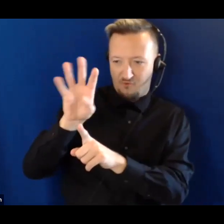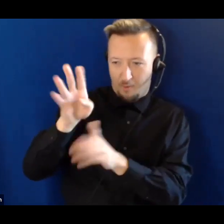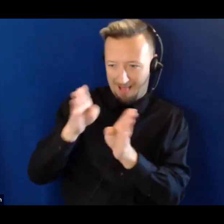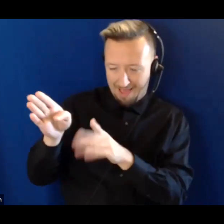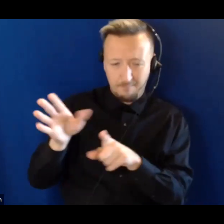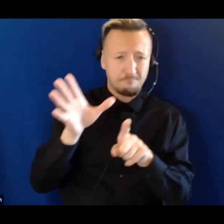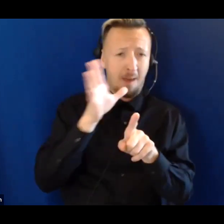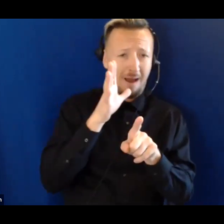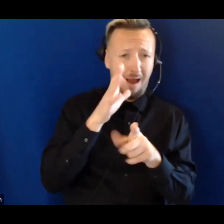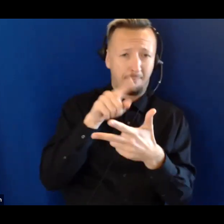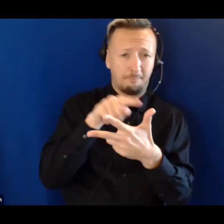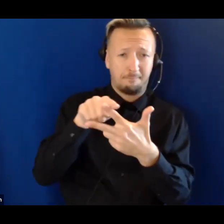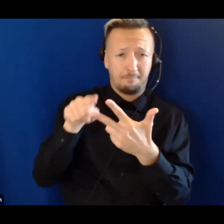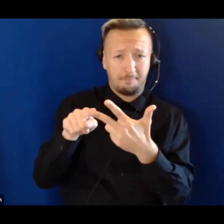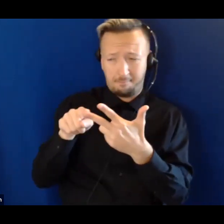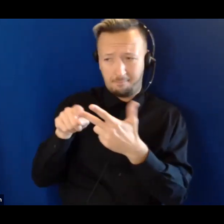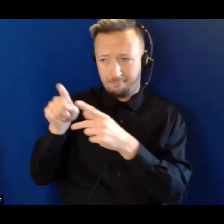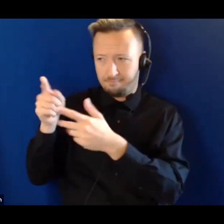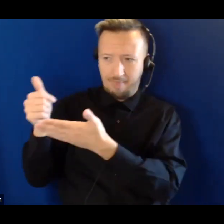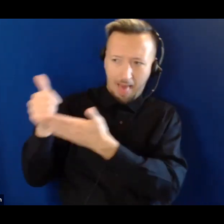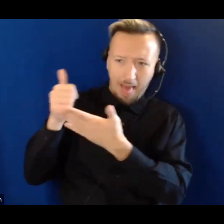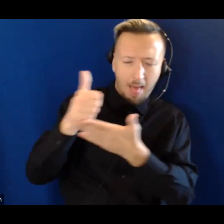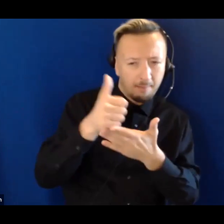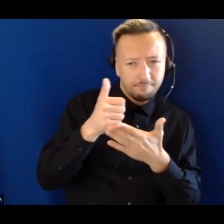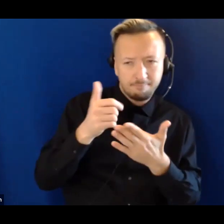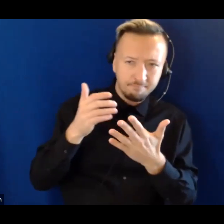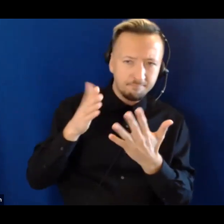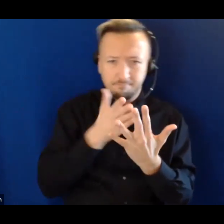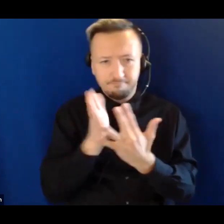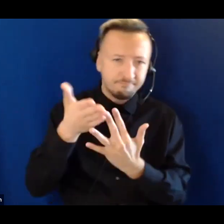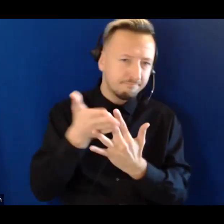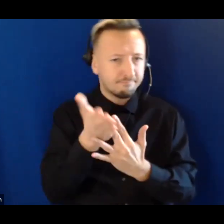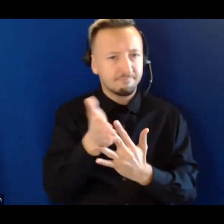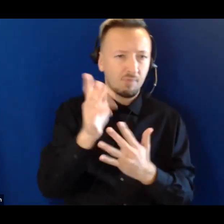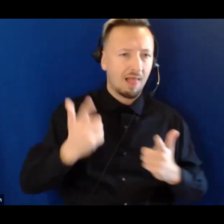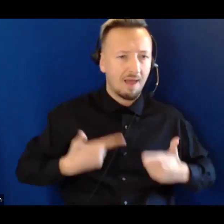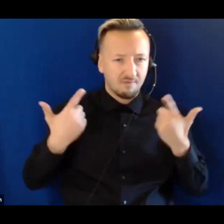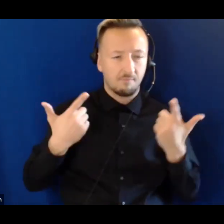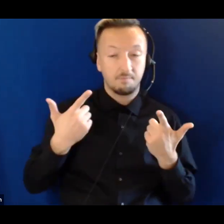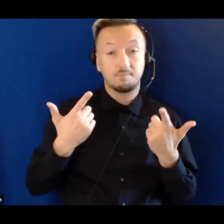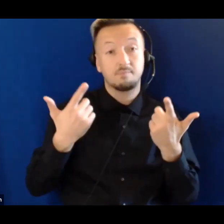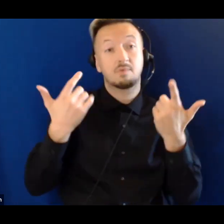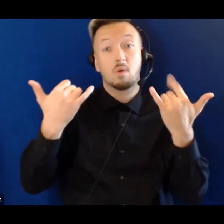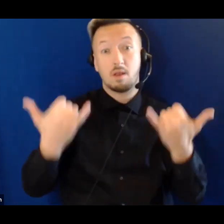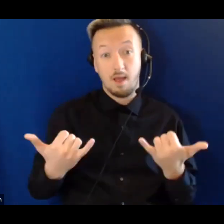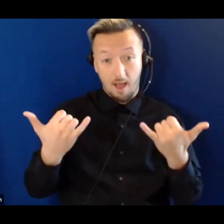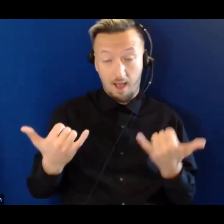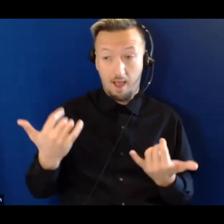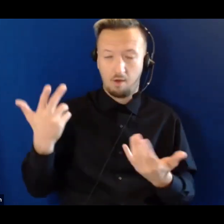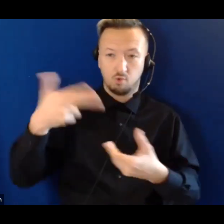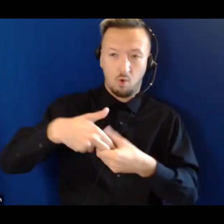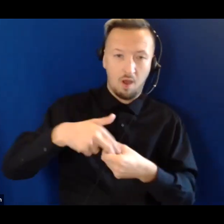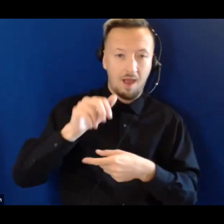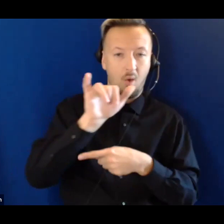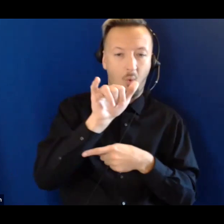like, those were my main things of getting through life. And so then when I got into these opportunities like April and like